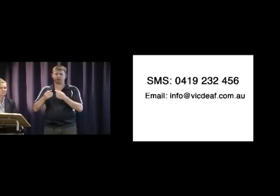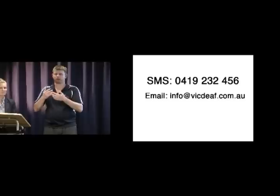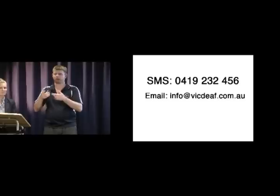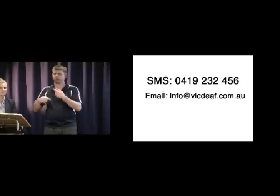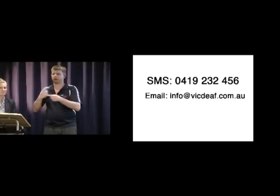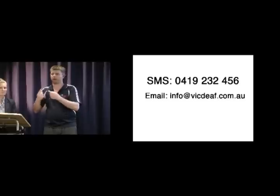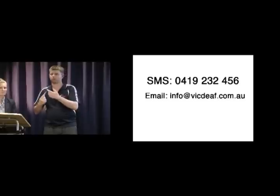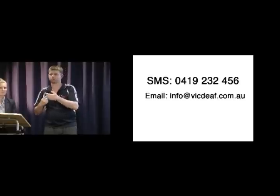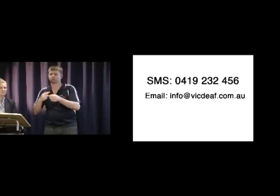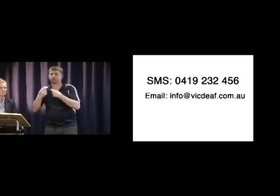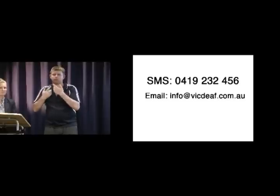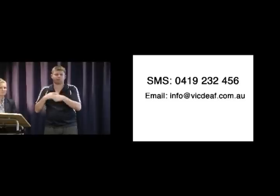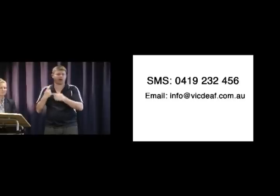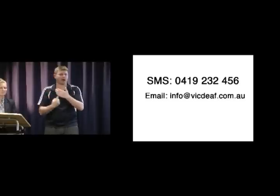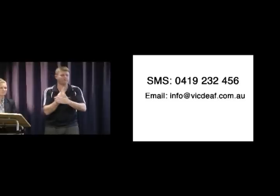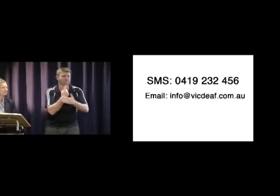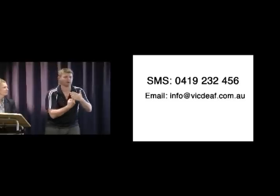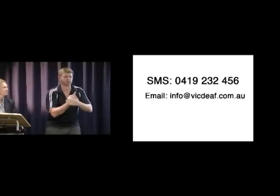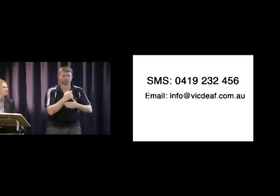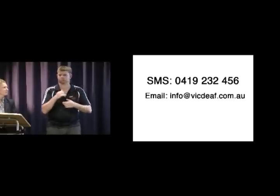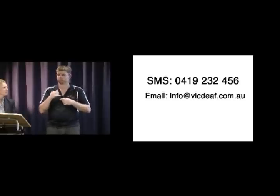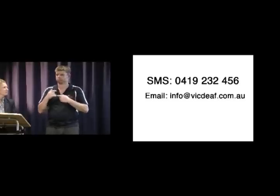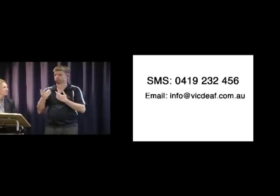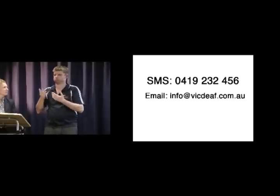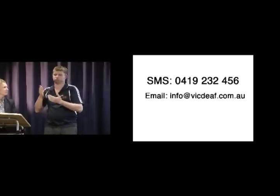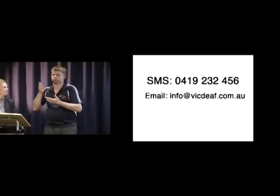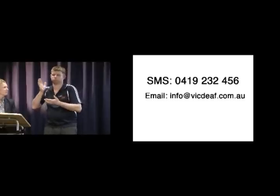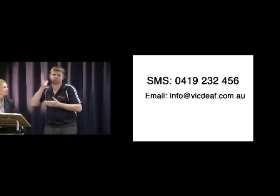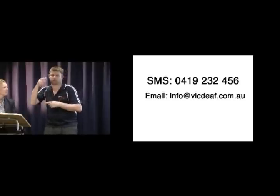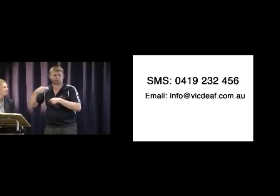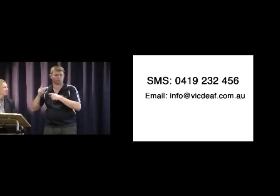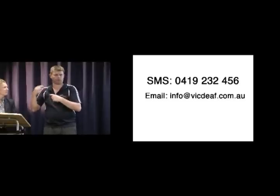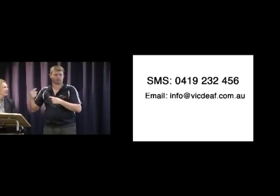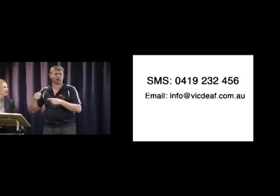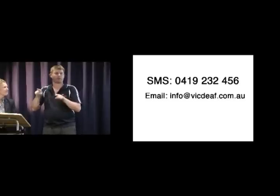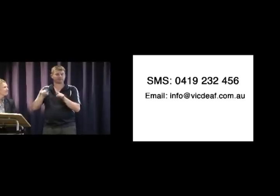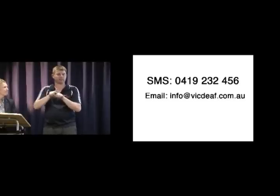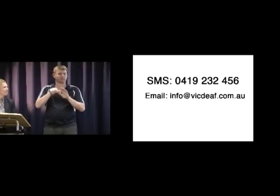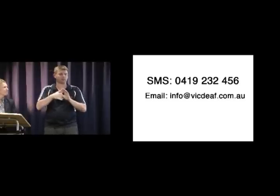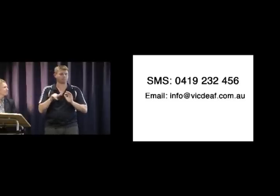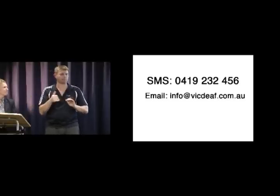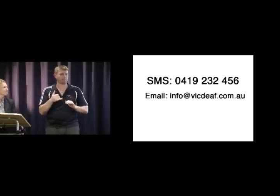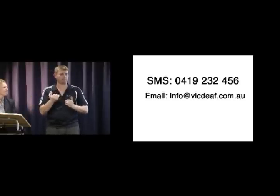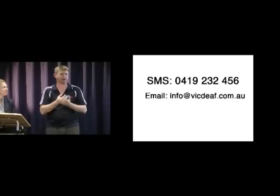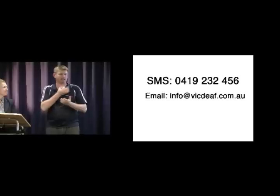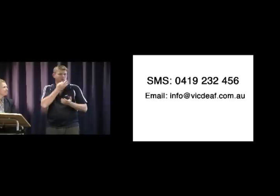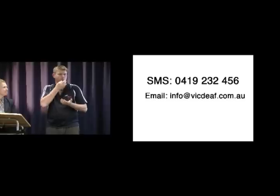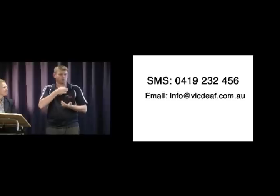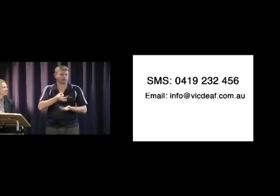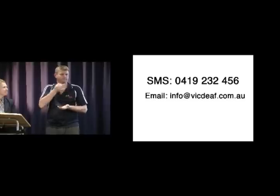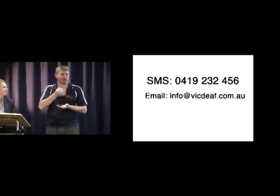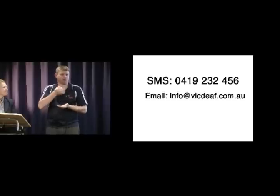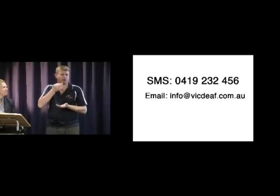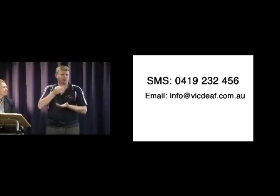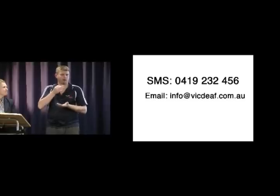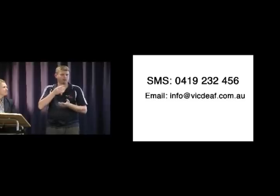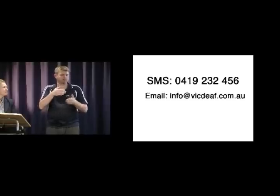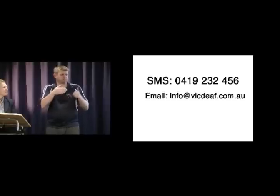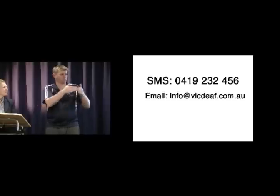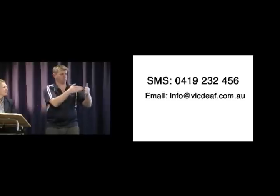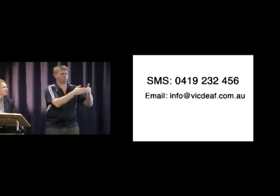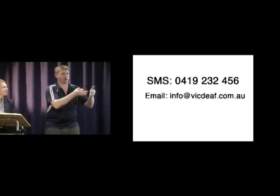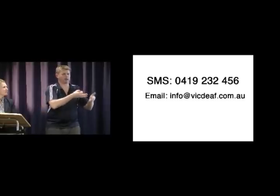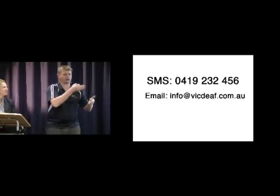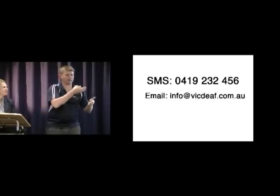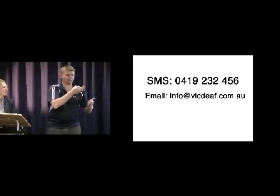ask about schooling, ask about events that are coming up, presentations, and